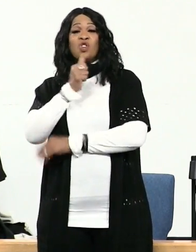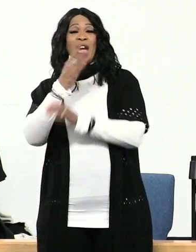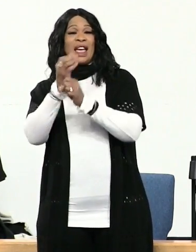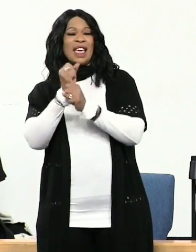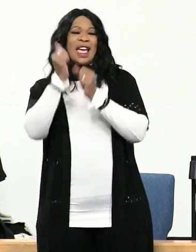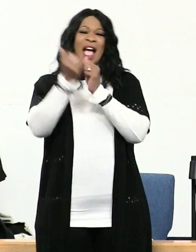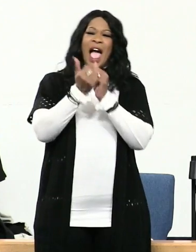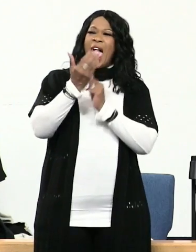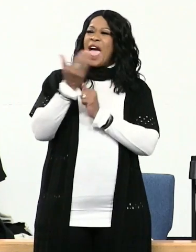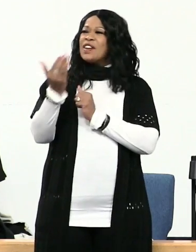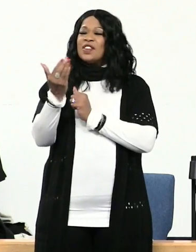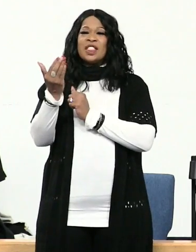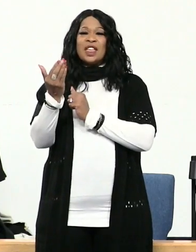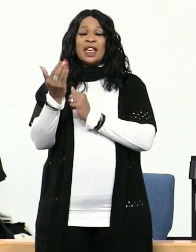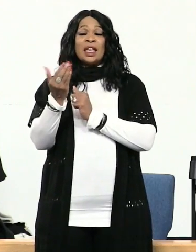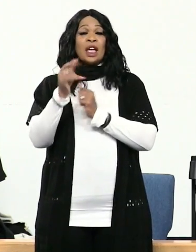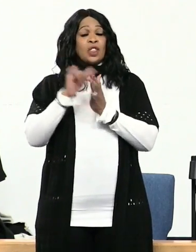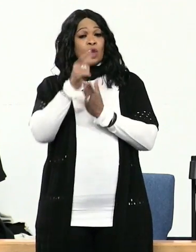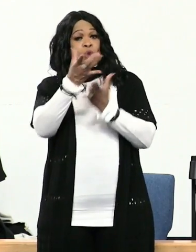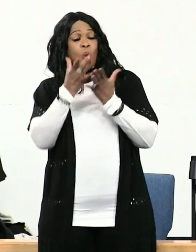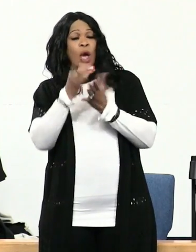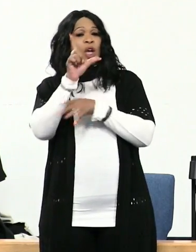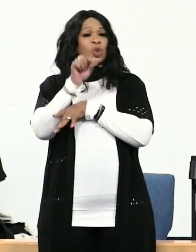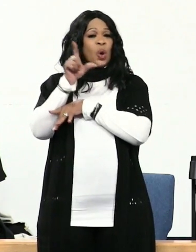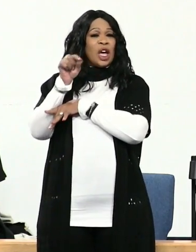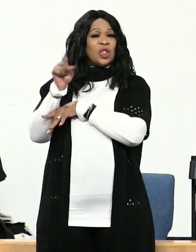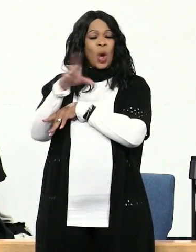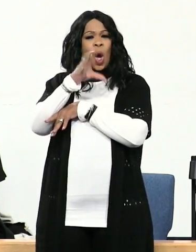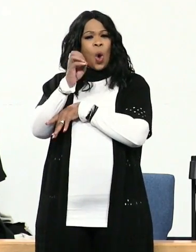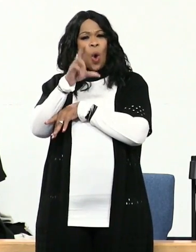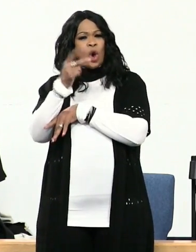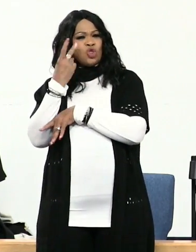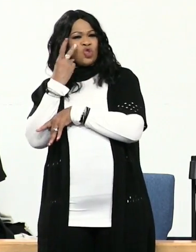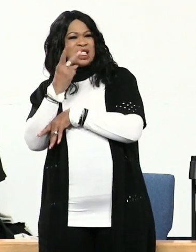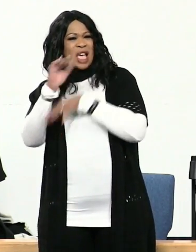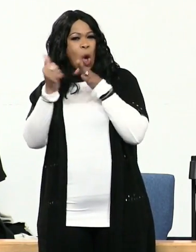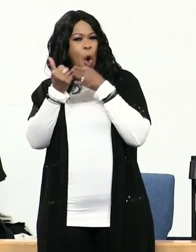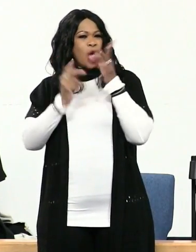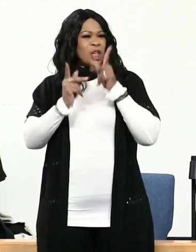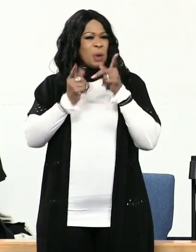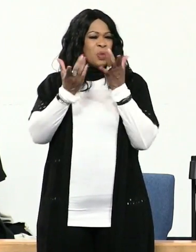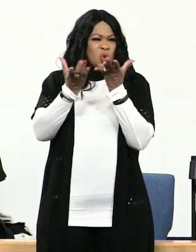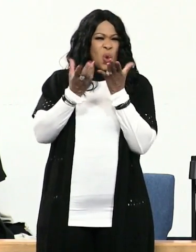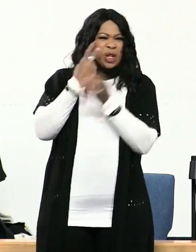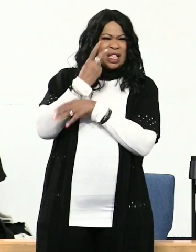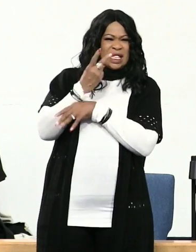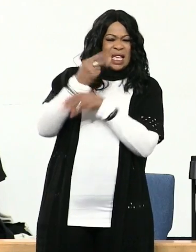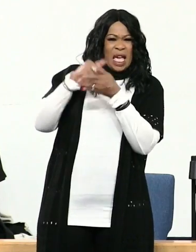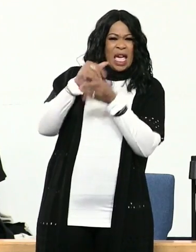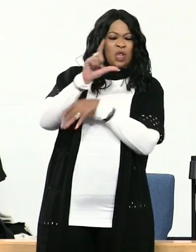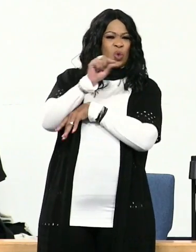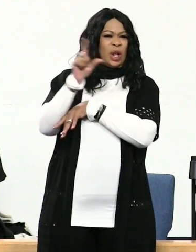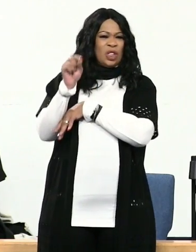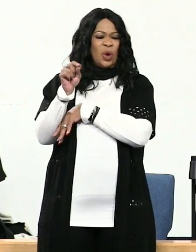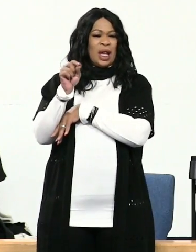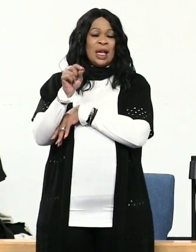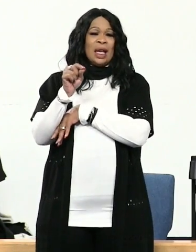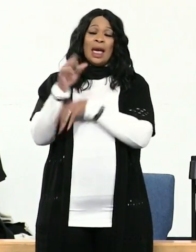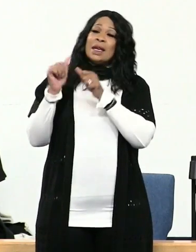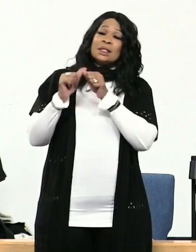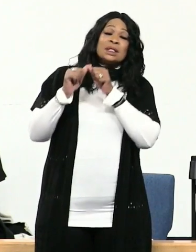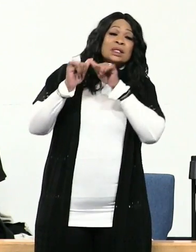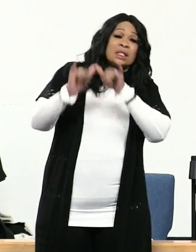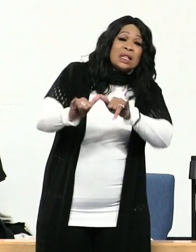you wanted in 2020, or you didn't see all the people you wanted to see in 2020, there's still some things